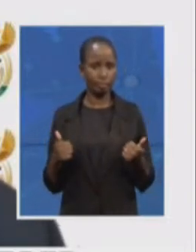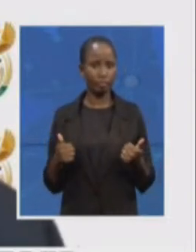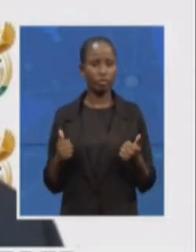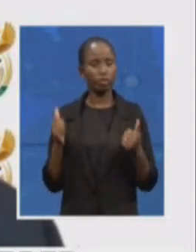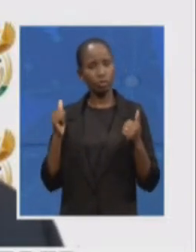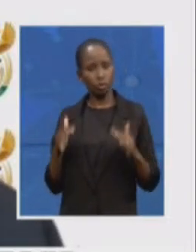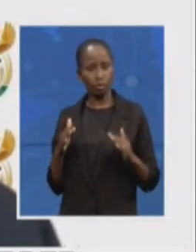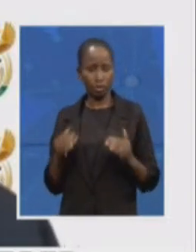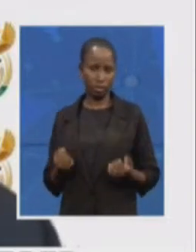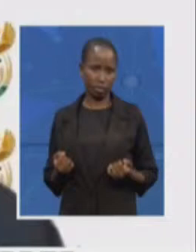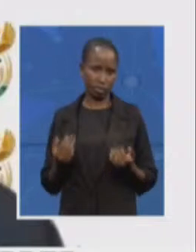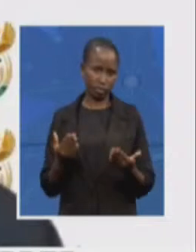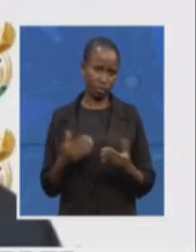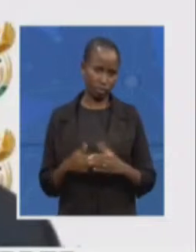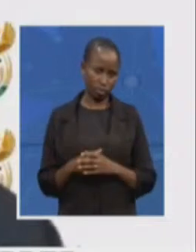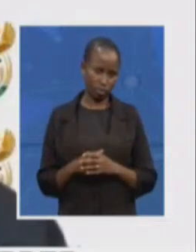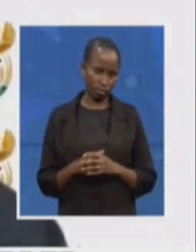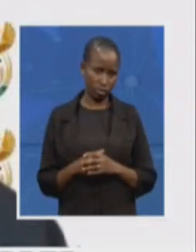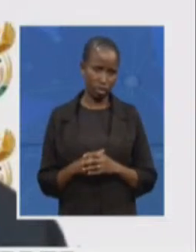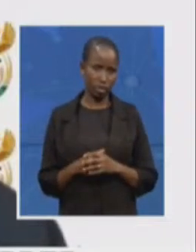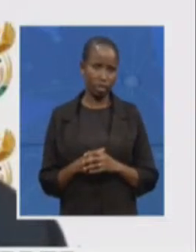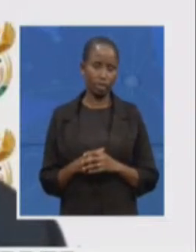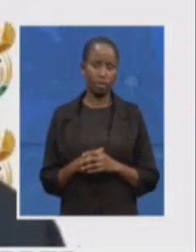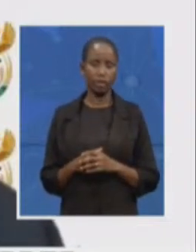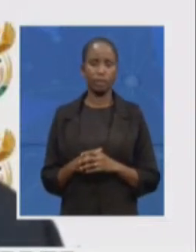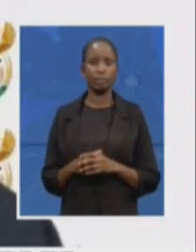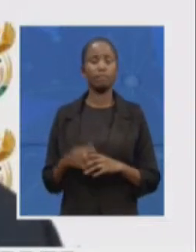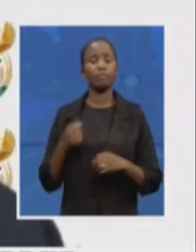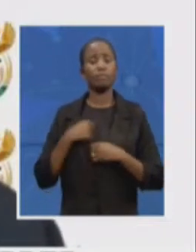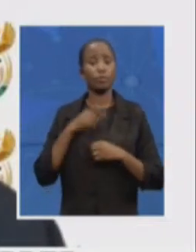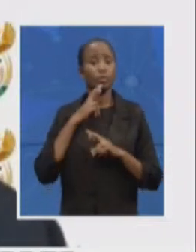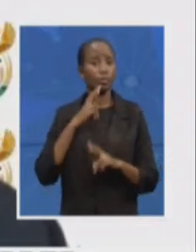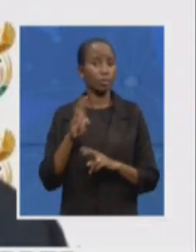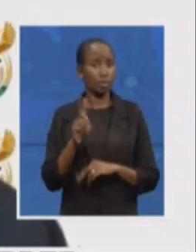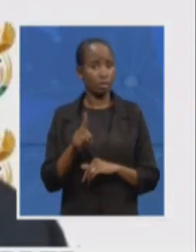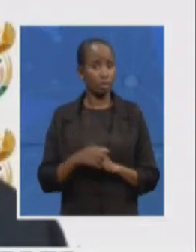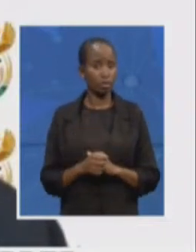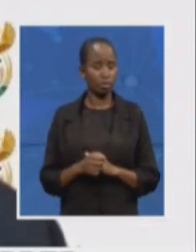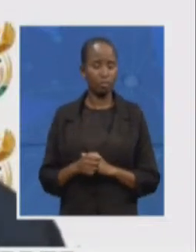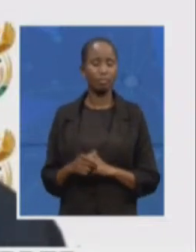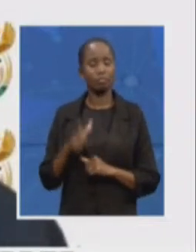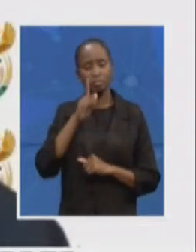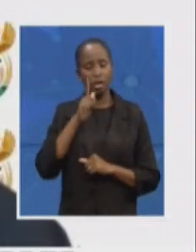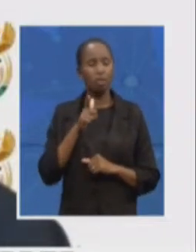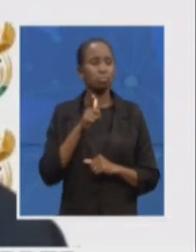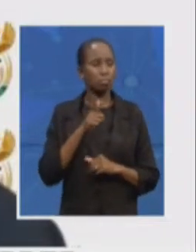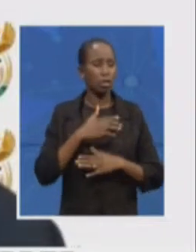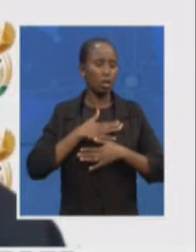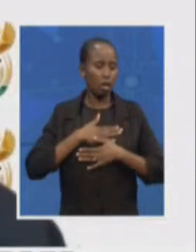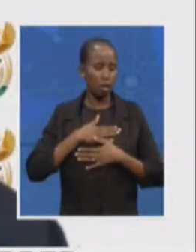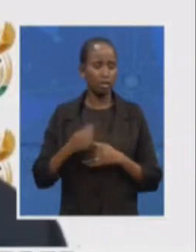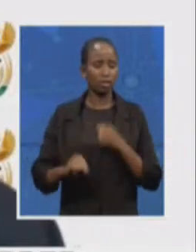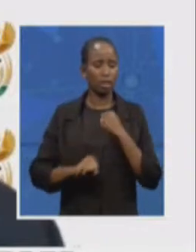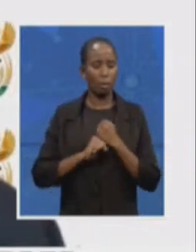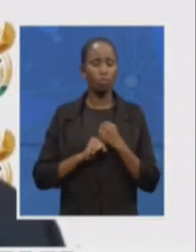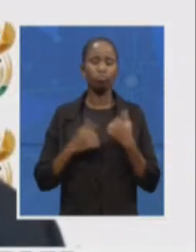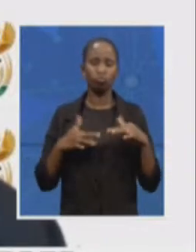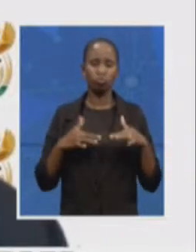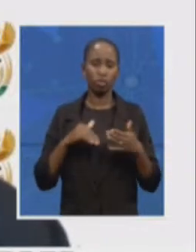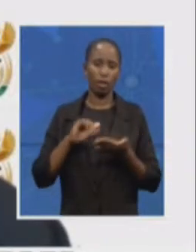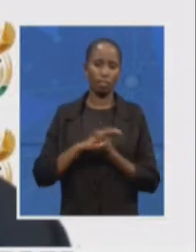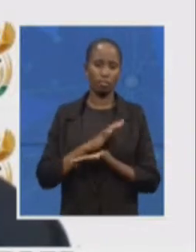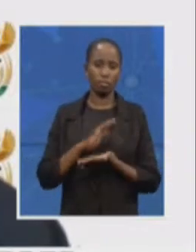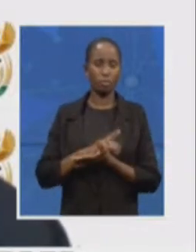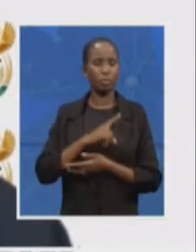my response, I said to him that while we appreciate the support, we know that we've come a long way with the Americans. They are